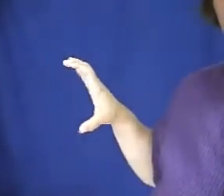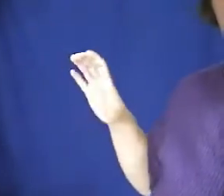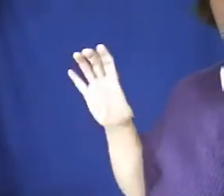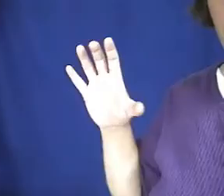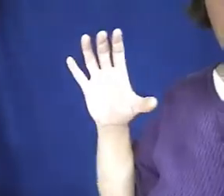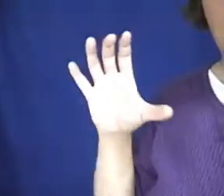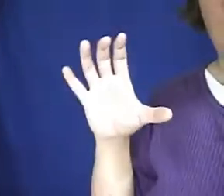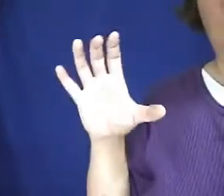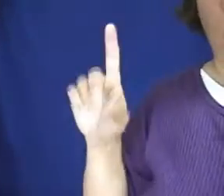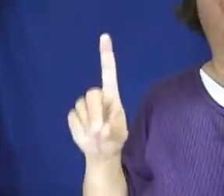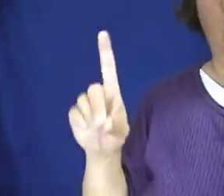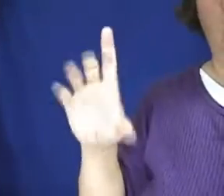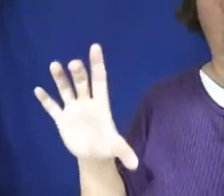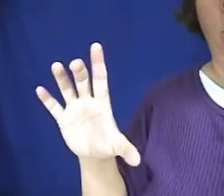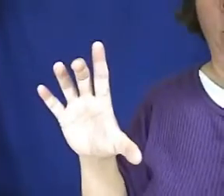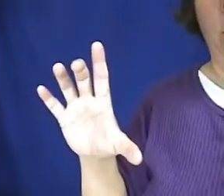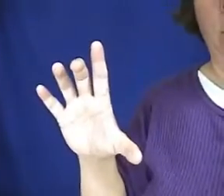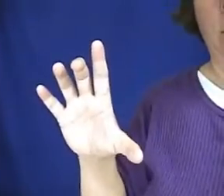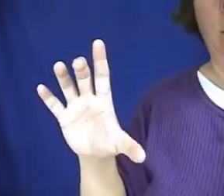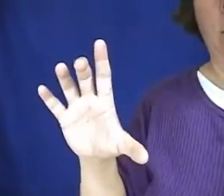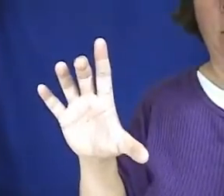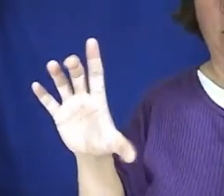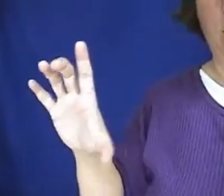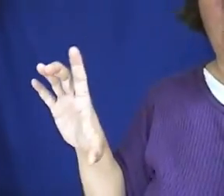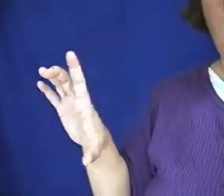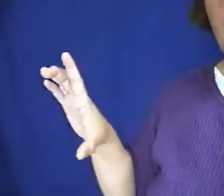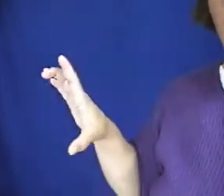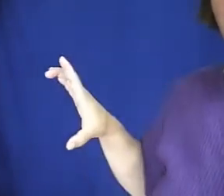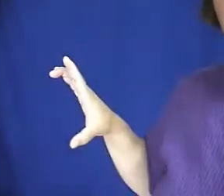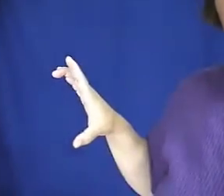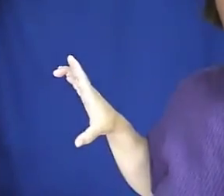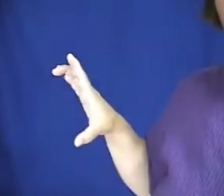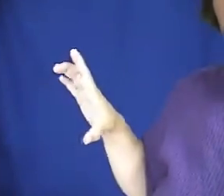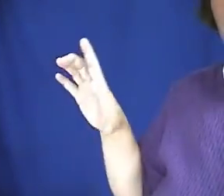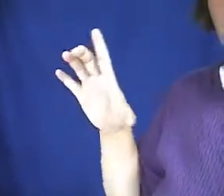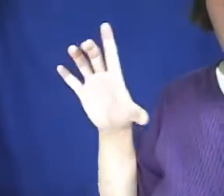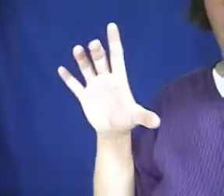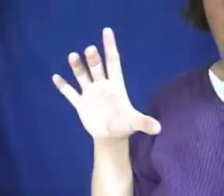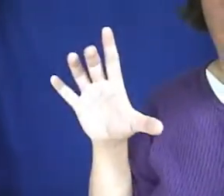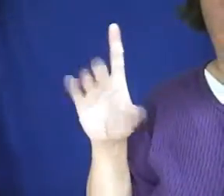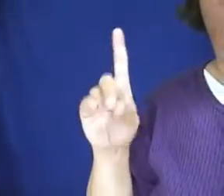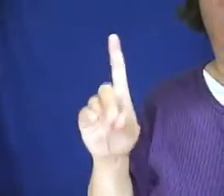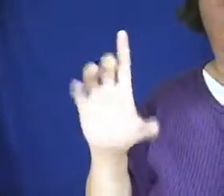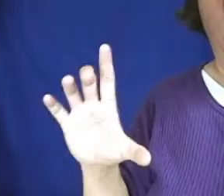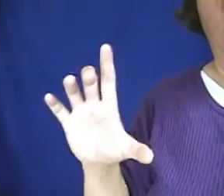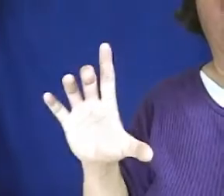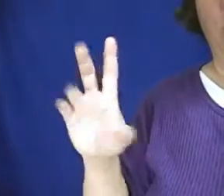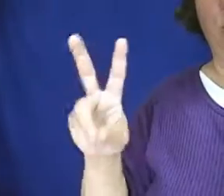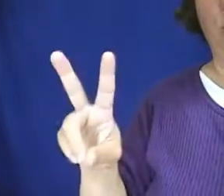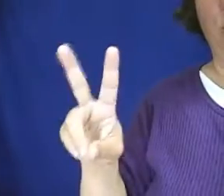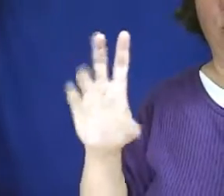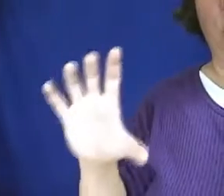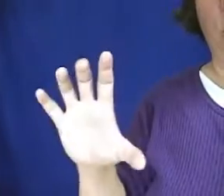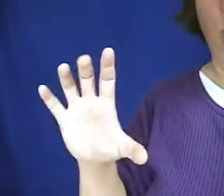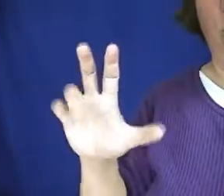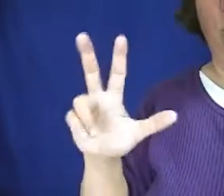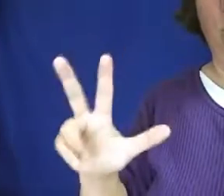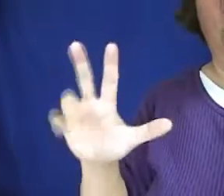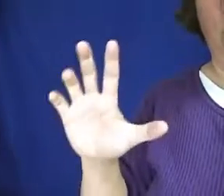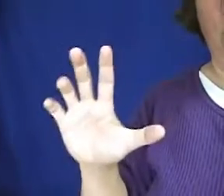C. 100. That's my C right there. 100, 200,